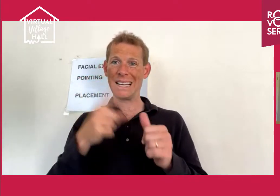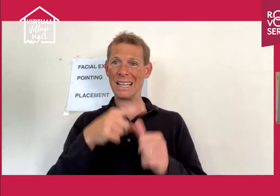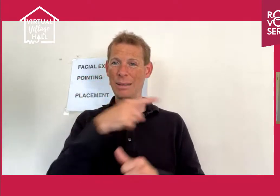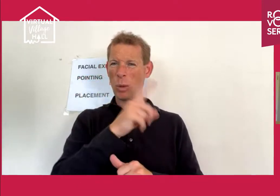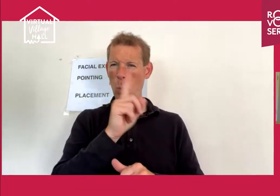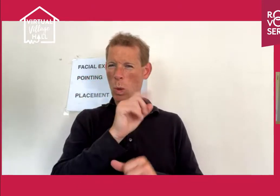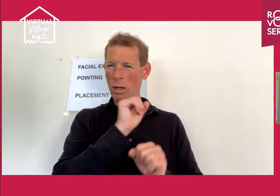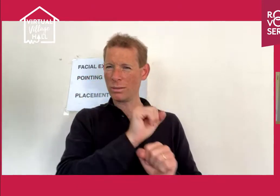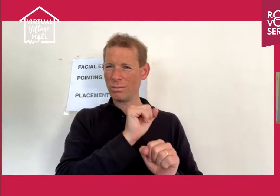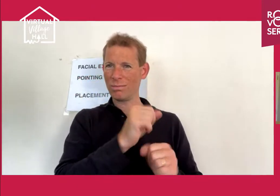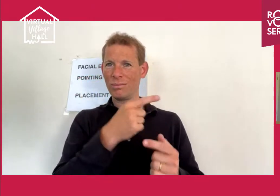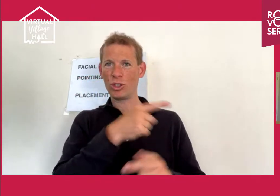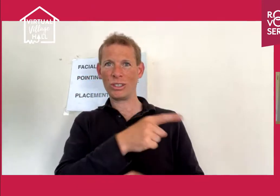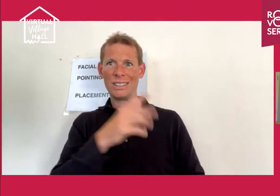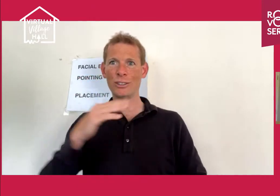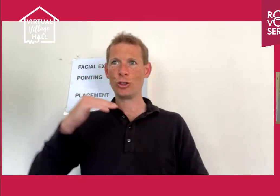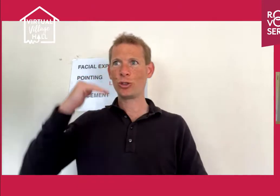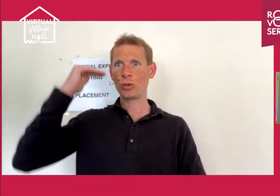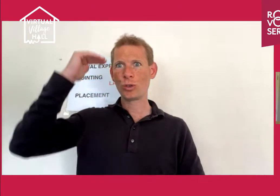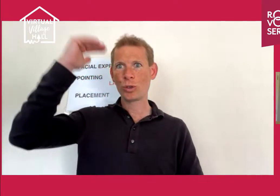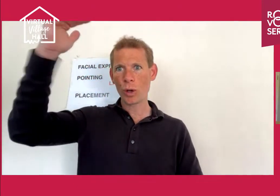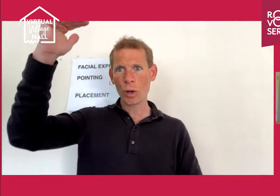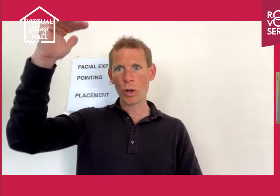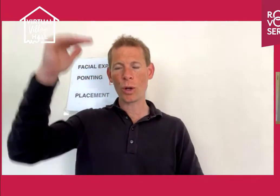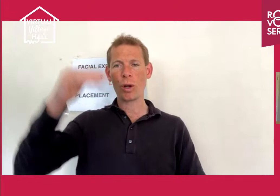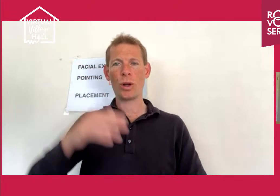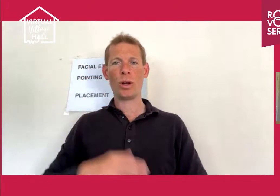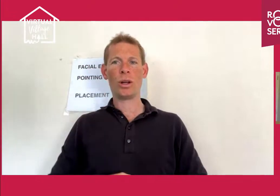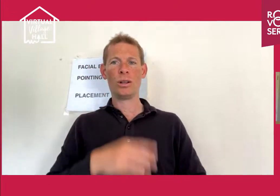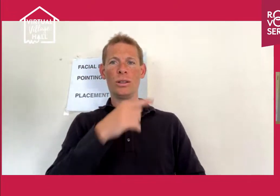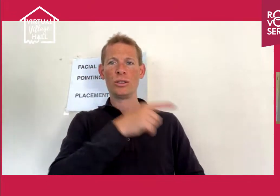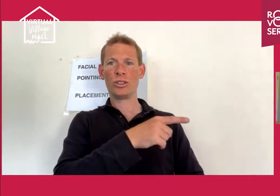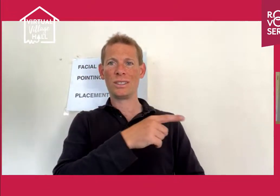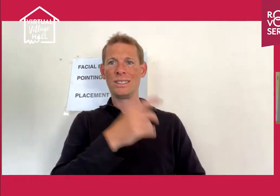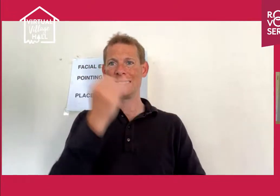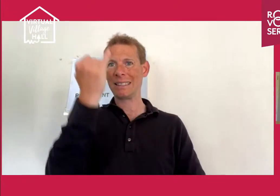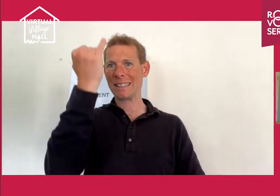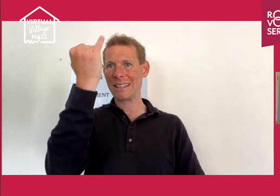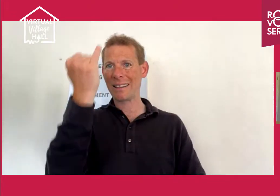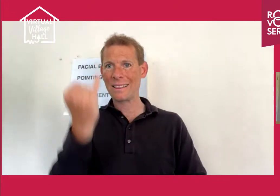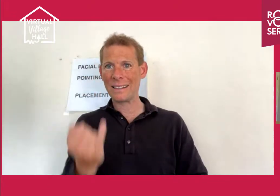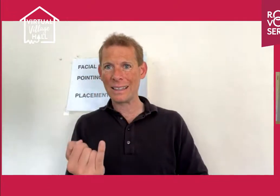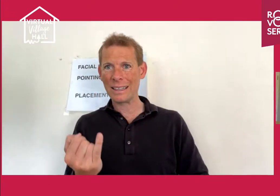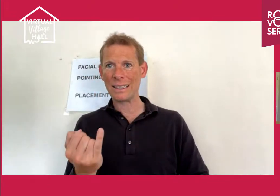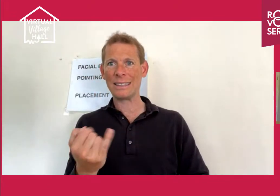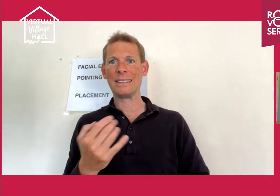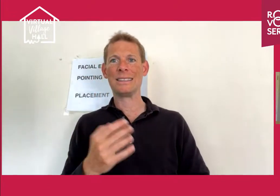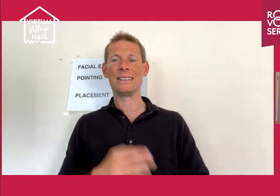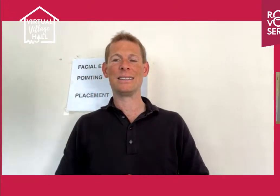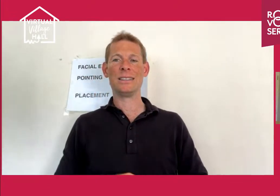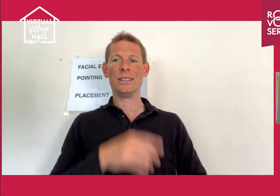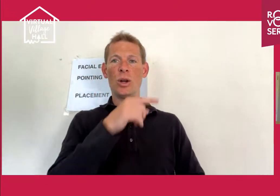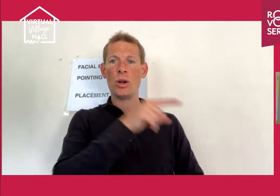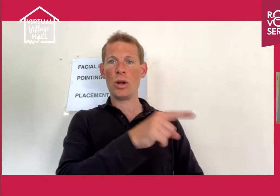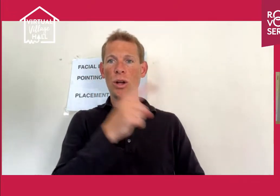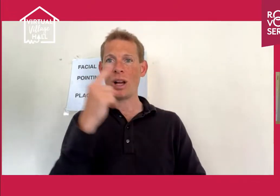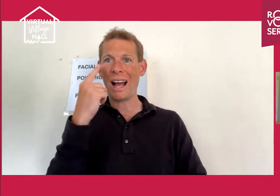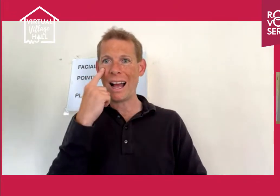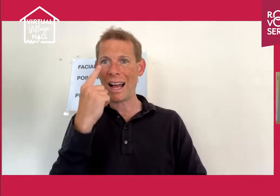So then when I'm talking about Amy, perhaps I'm describing her, she's maybe tall, she's thin. I'm pointing to where I've